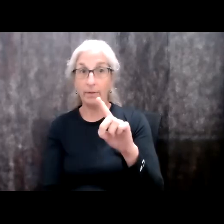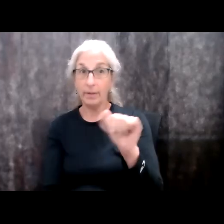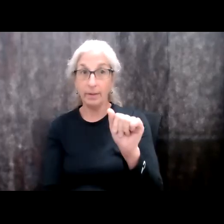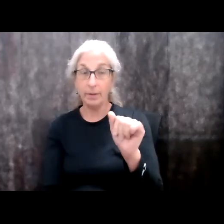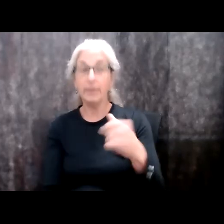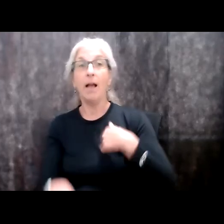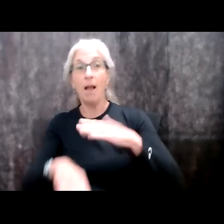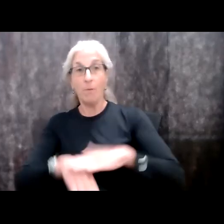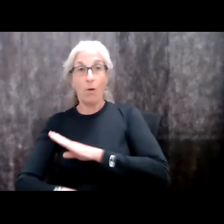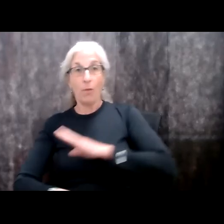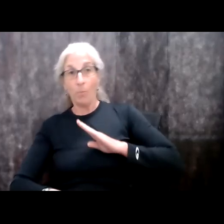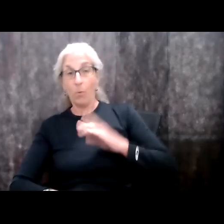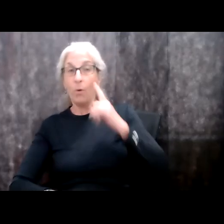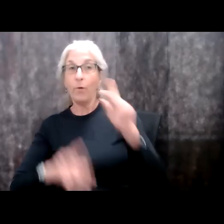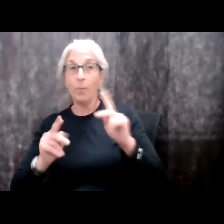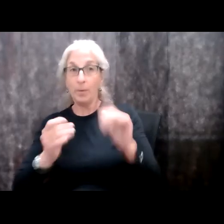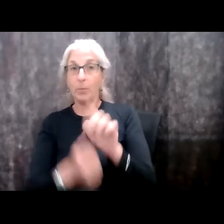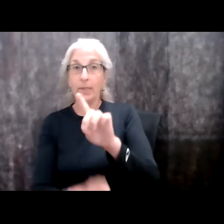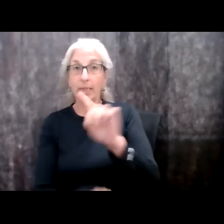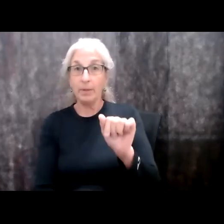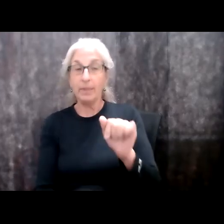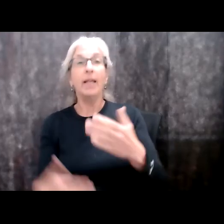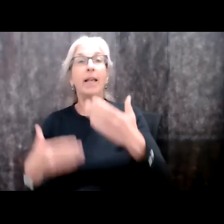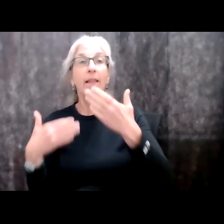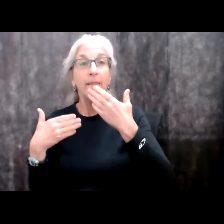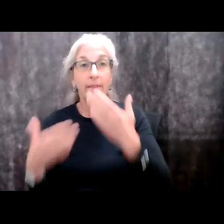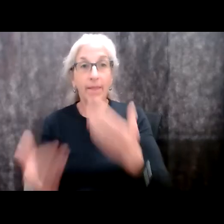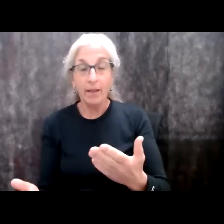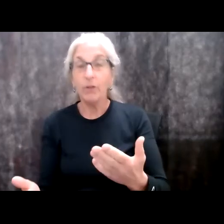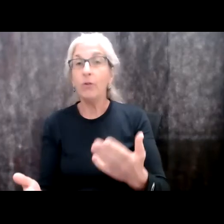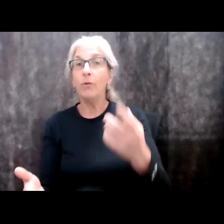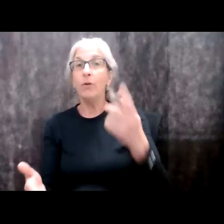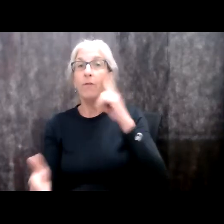you everyone for attending our Voice Matters.